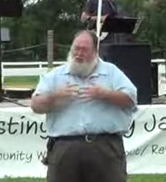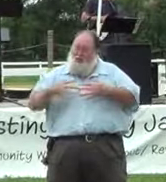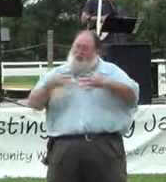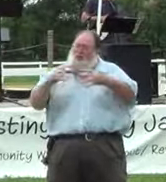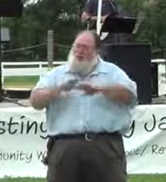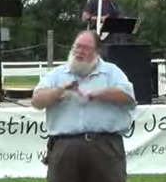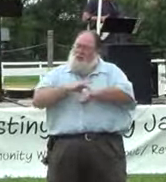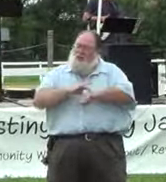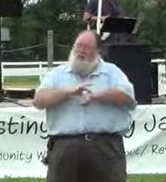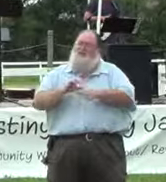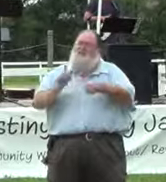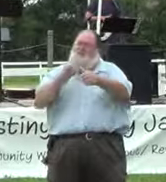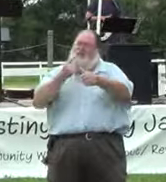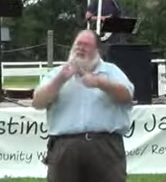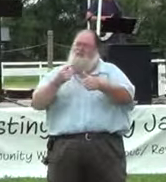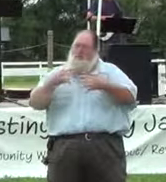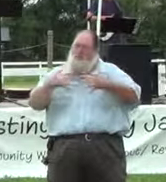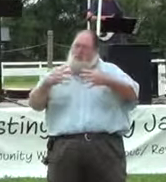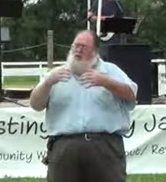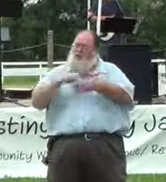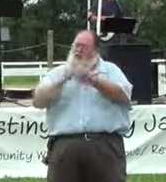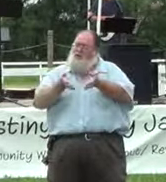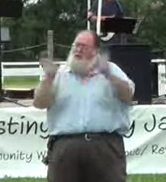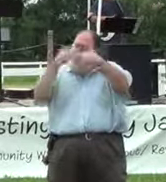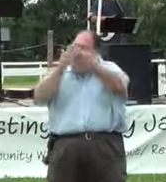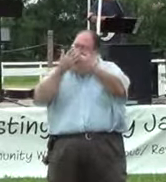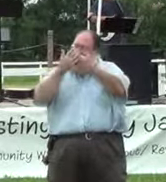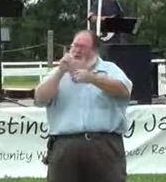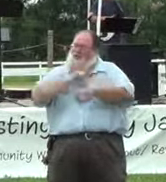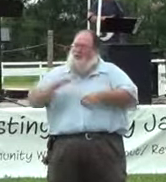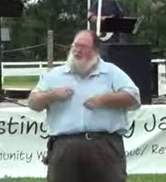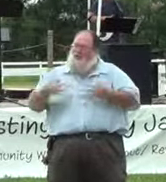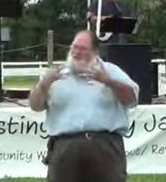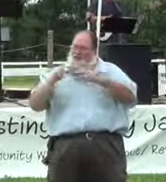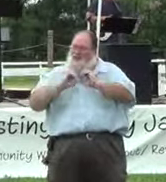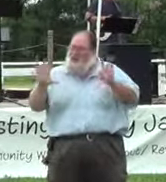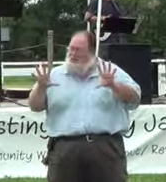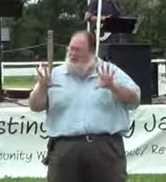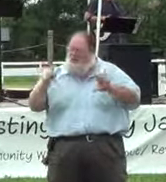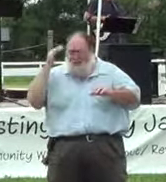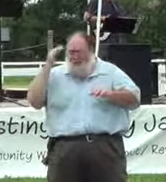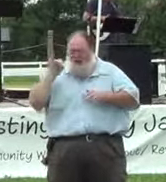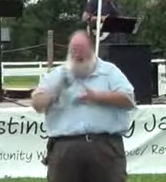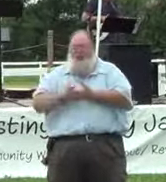heaven. And Lord, we can fear not because of that.